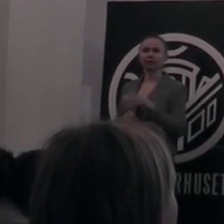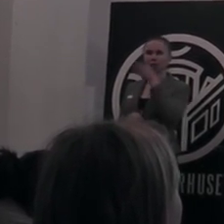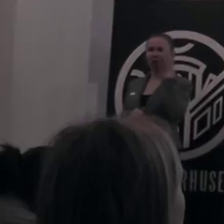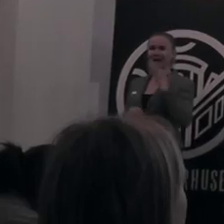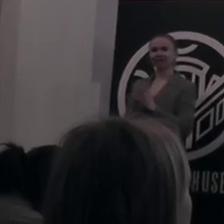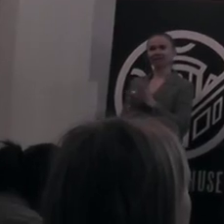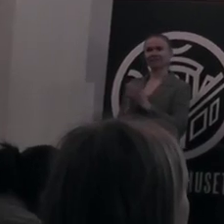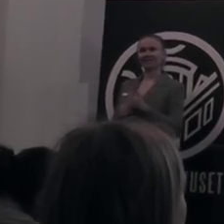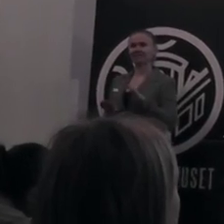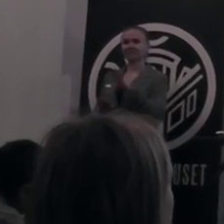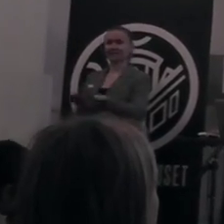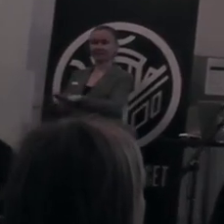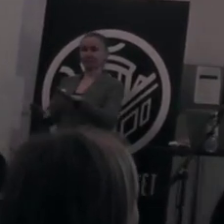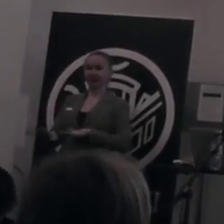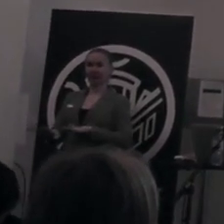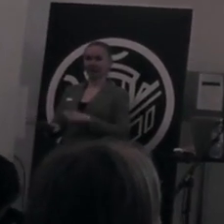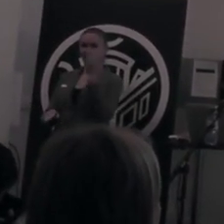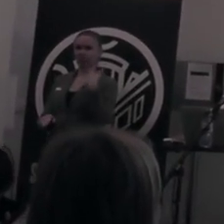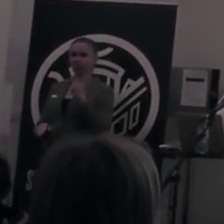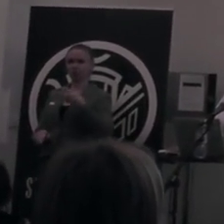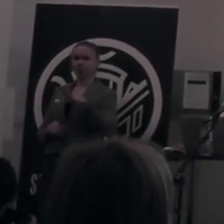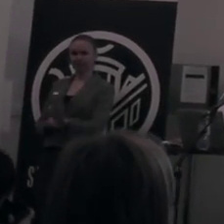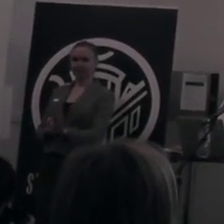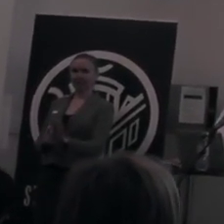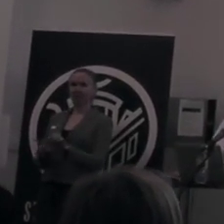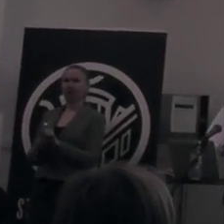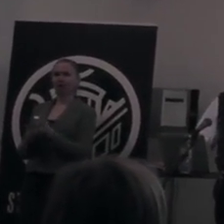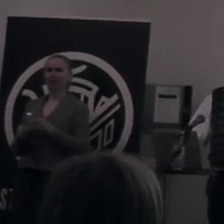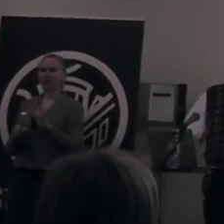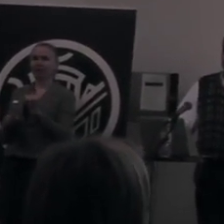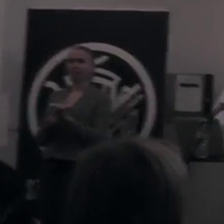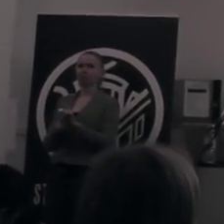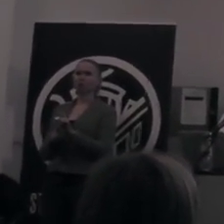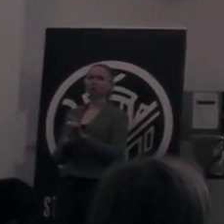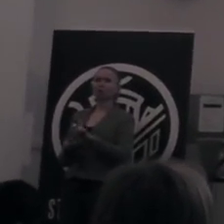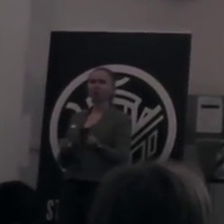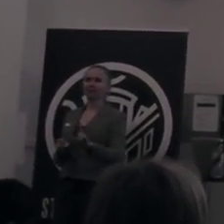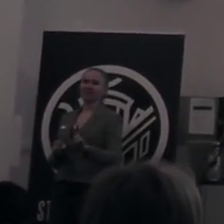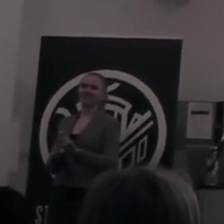in 2009 and elected a center-right government, an ultra-right